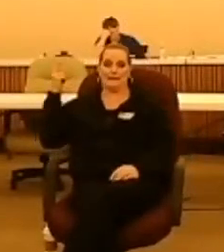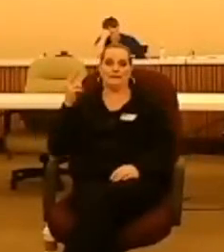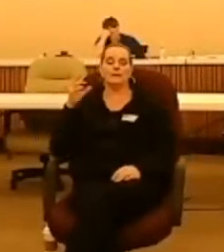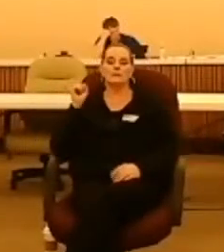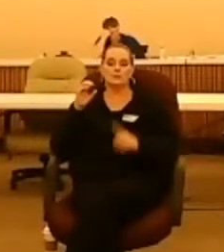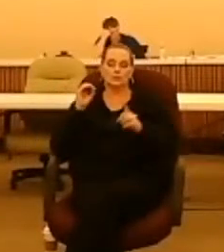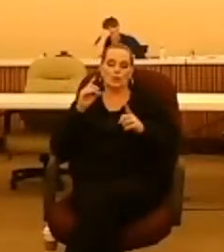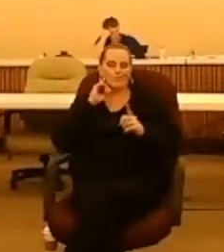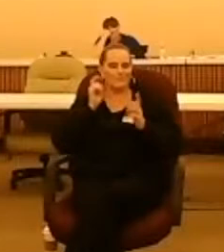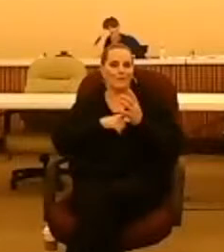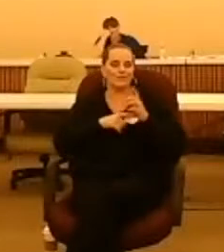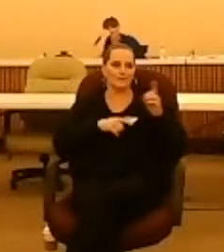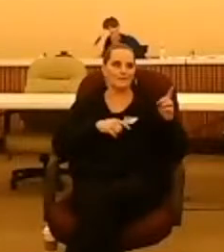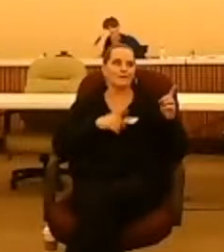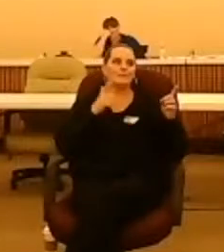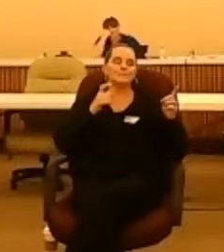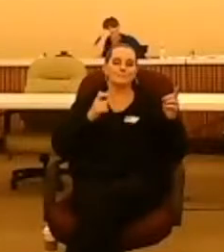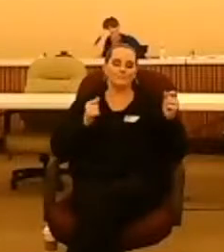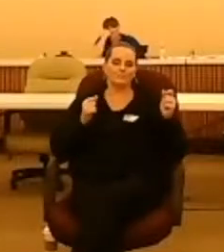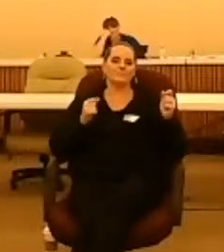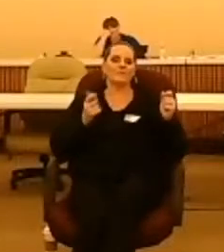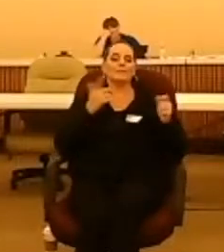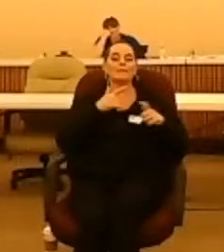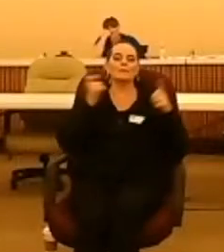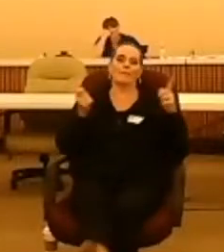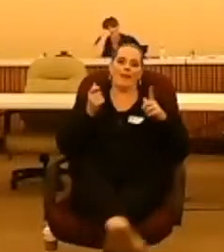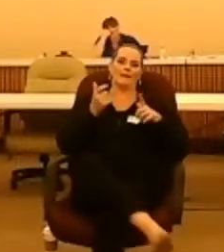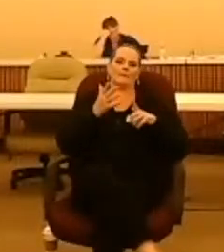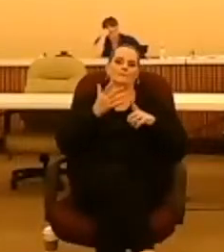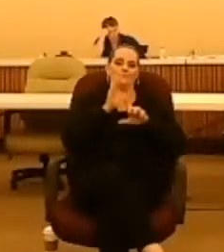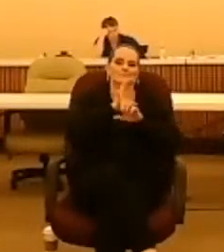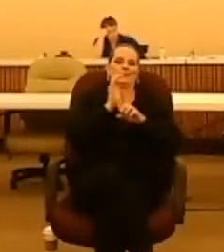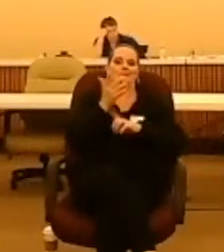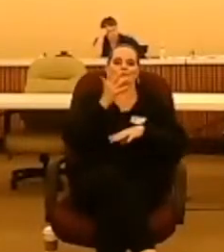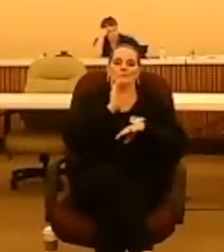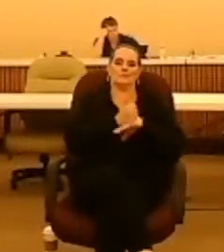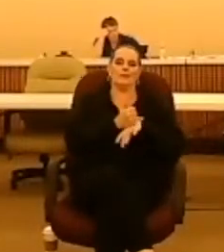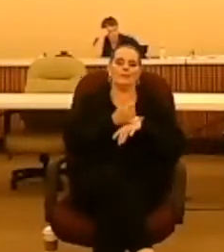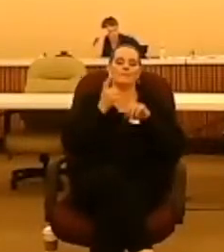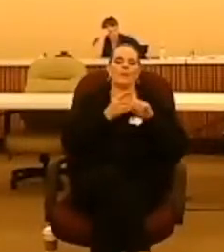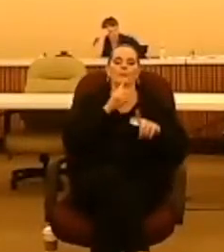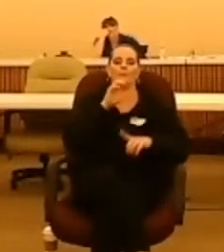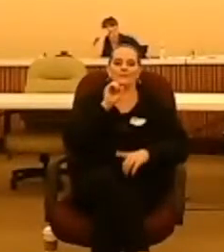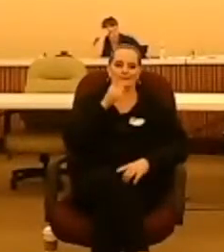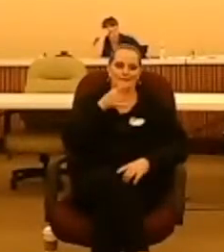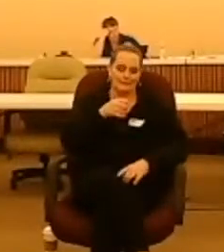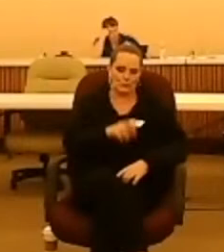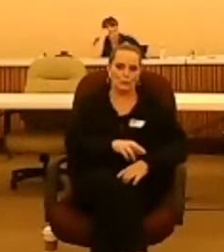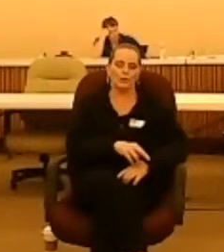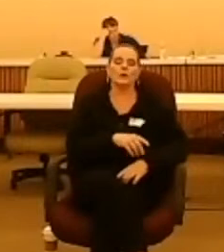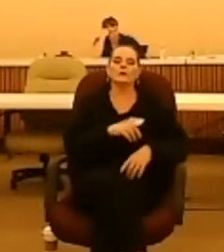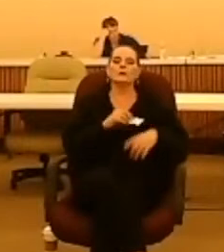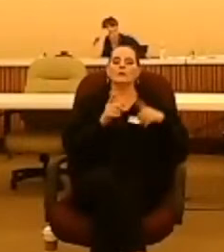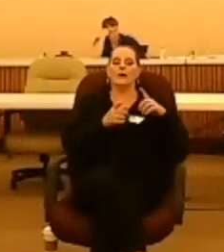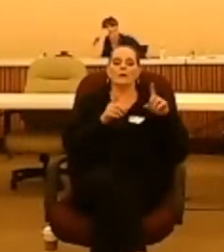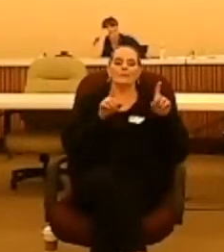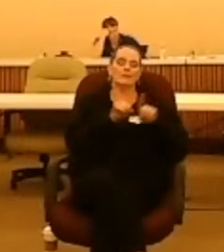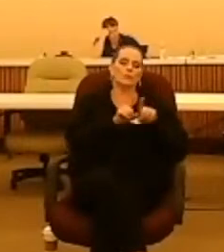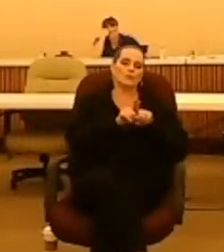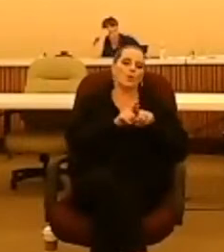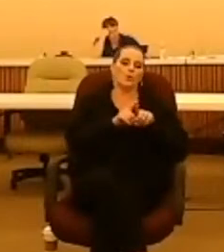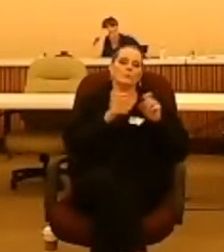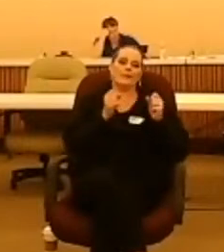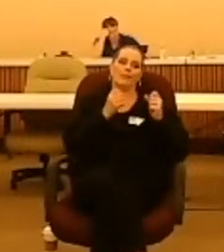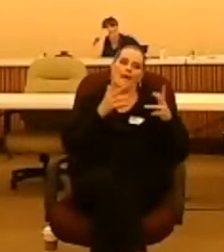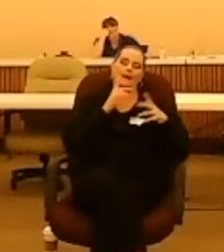So you'll notice there's a lot of conditions based off of the seeker findings, as well as a lot of